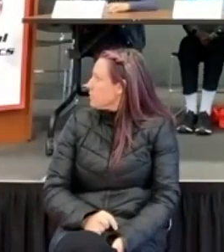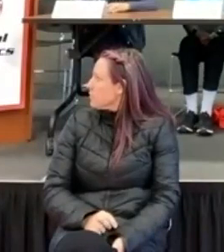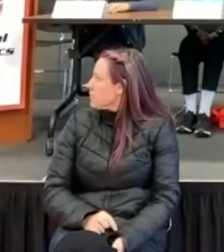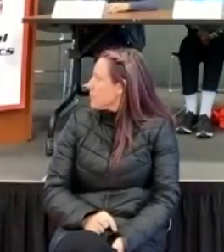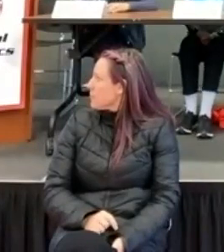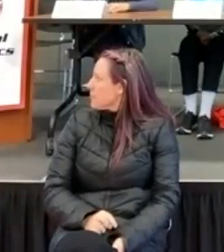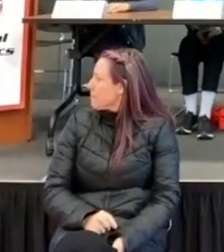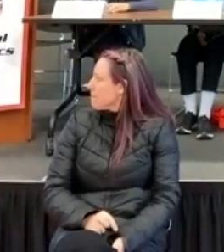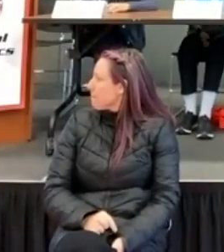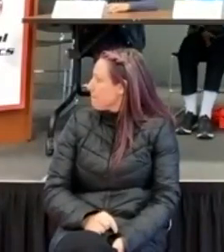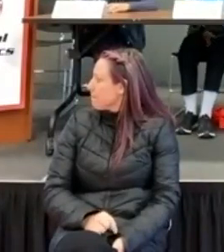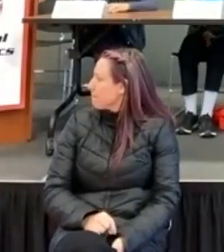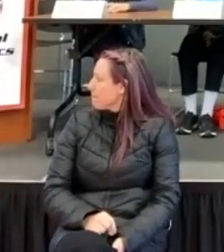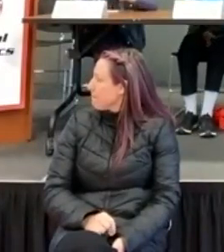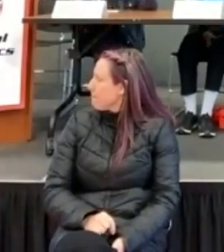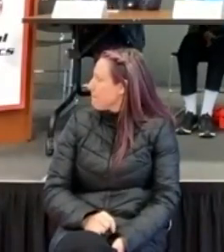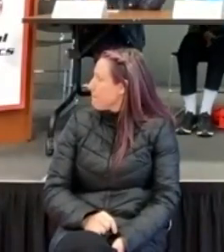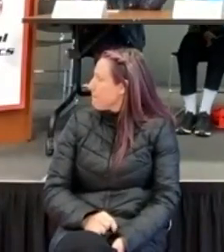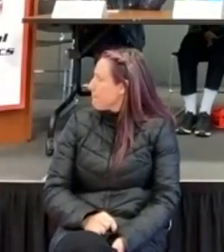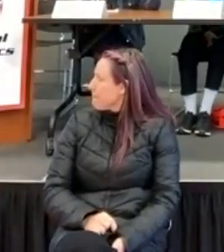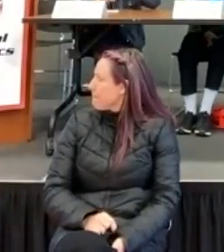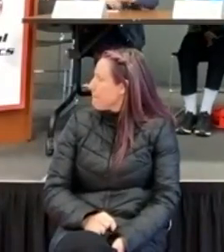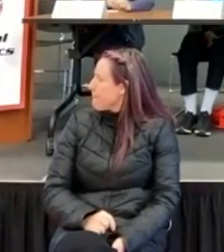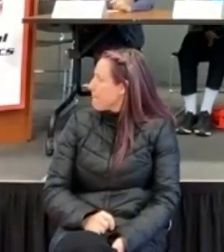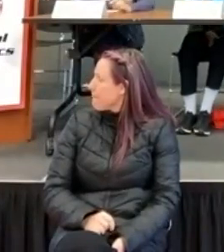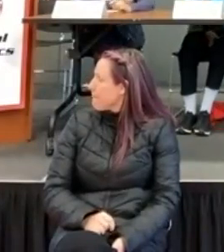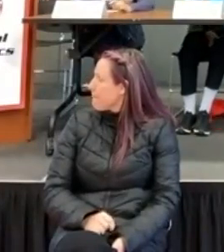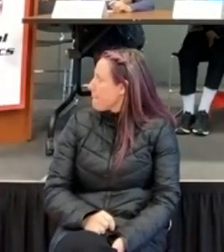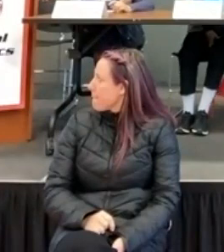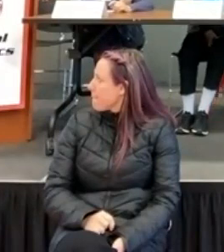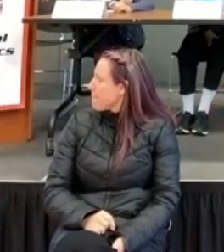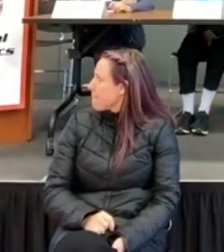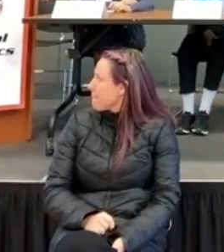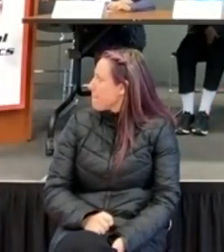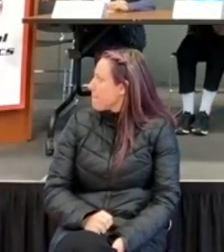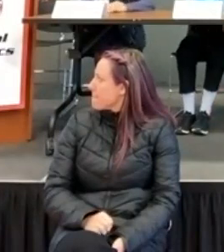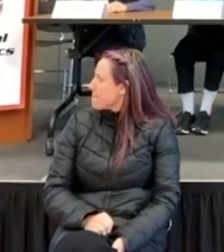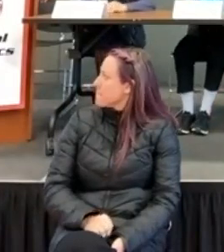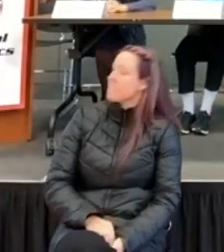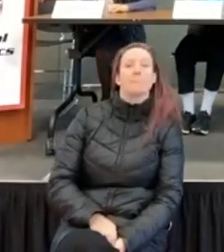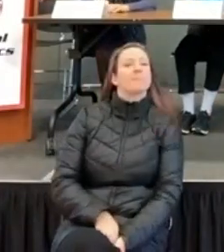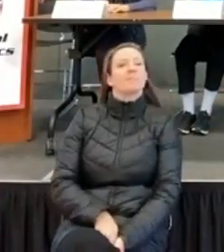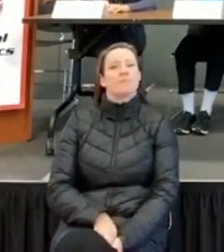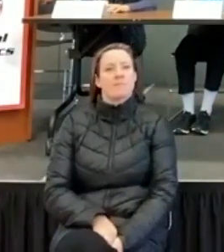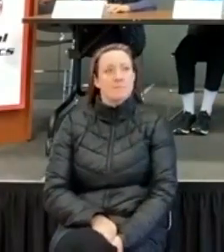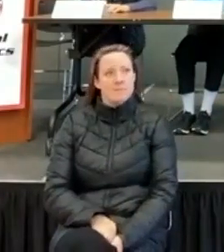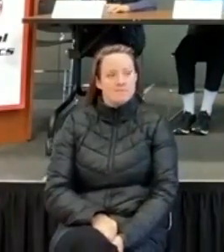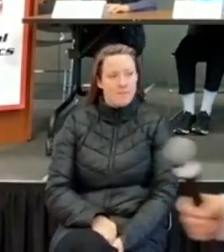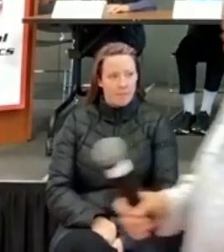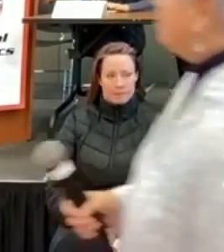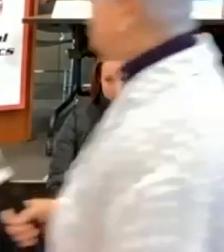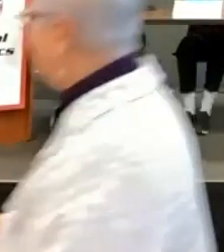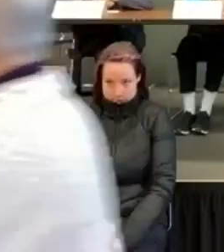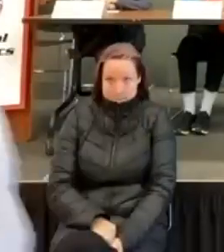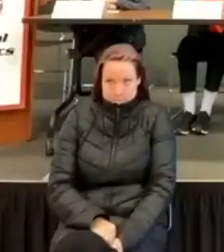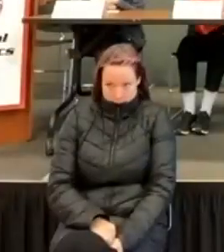You have 3 up here? Yep. So with that. With that one. Okay. Thank you. Thank you. Okay. I was gonna see,